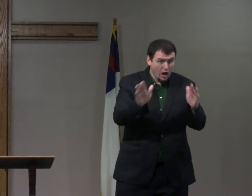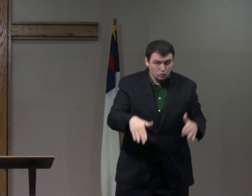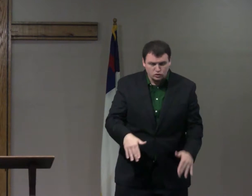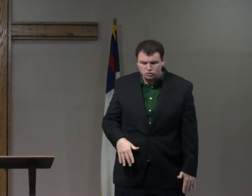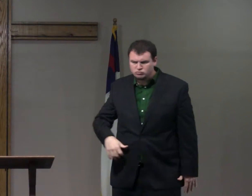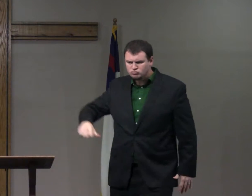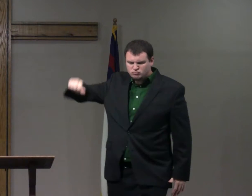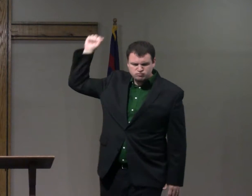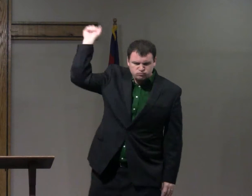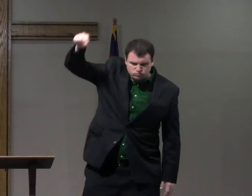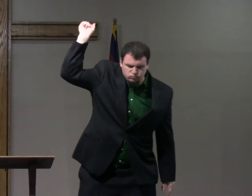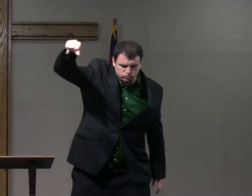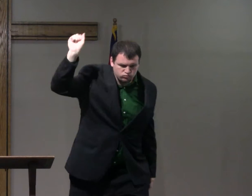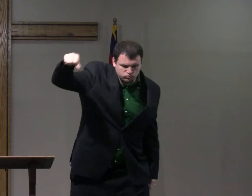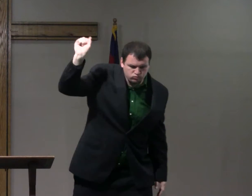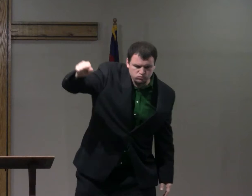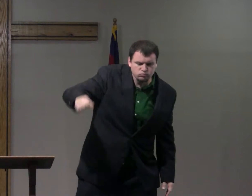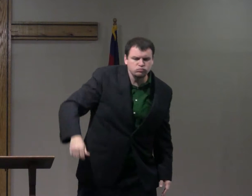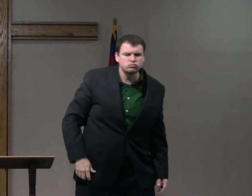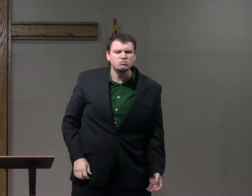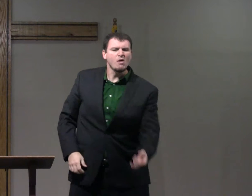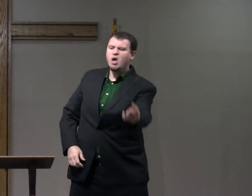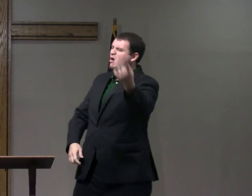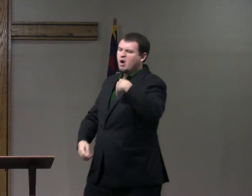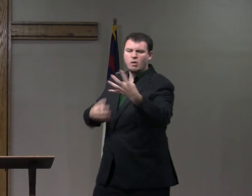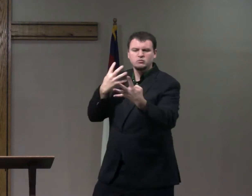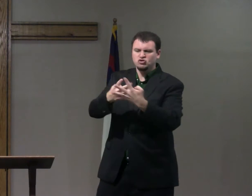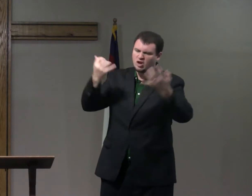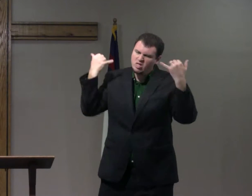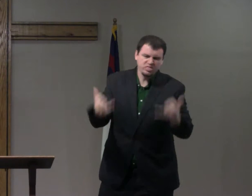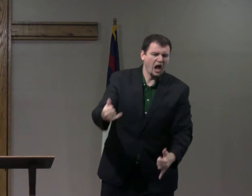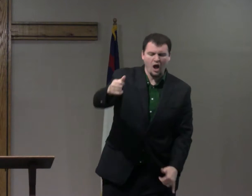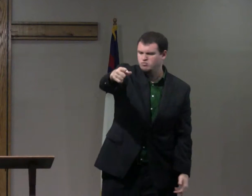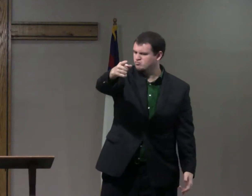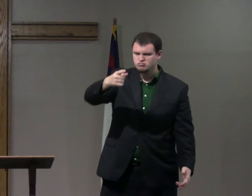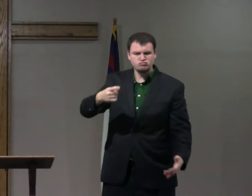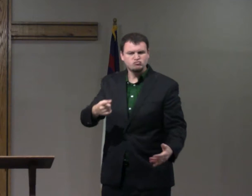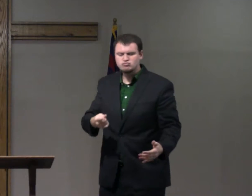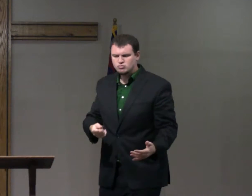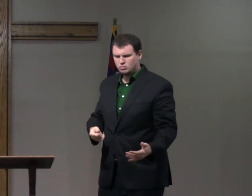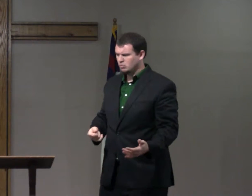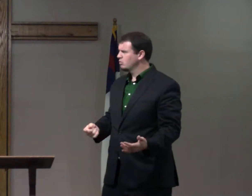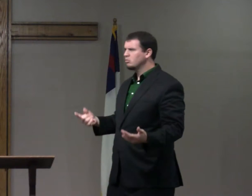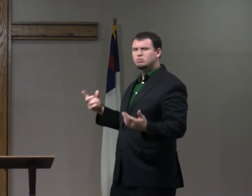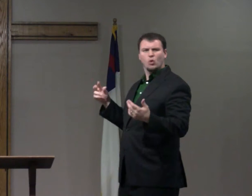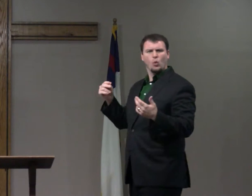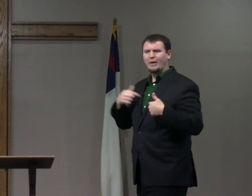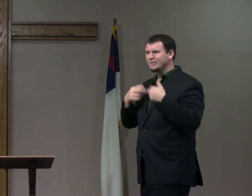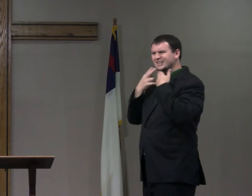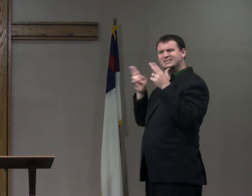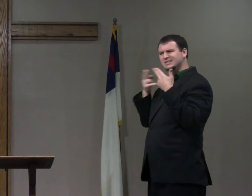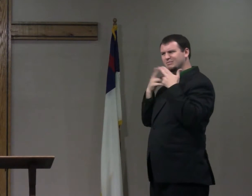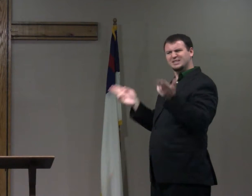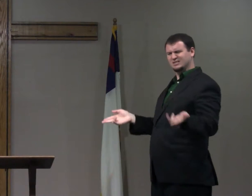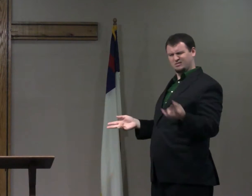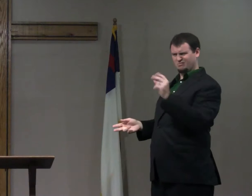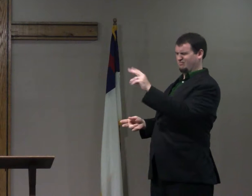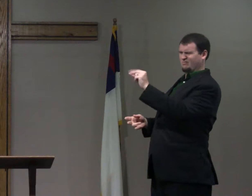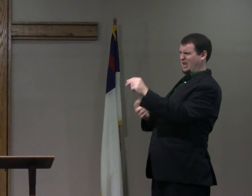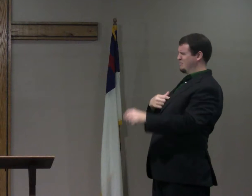I'm curious, if a cop came to your house and banged on your door and said, hey, you're coming to jail right now. And you say, oh, no, I'm innocent. I